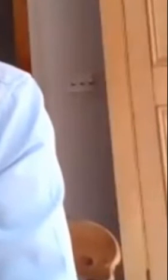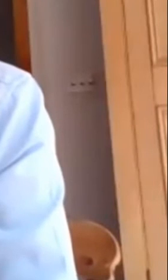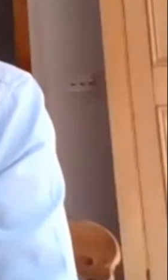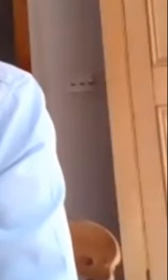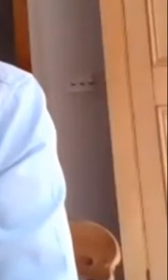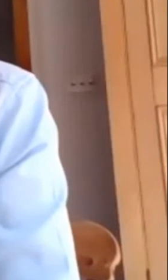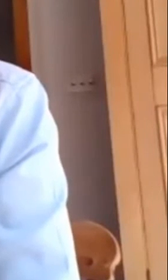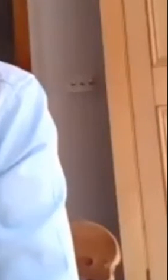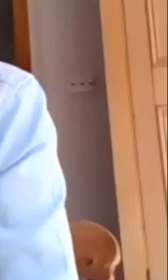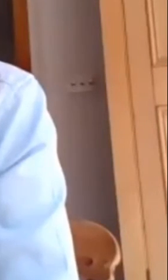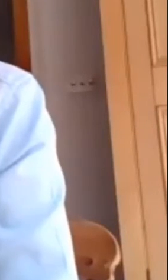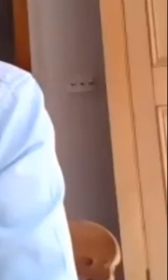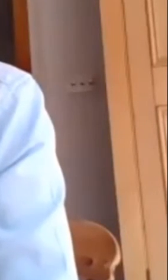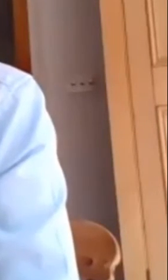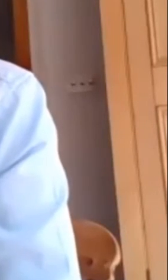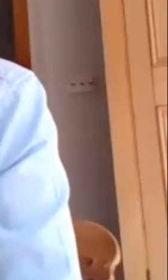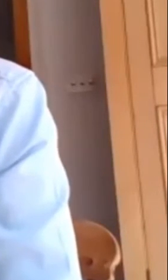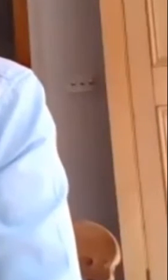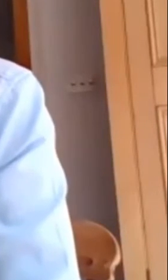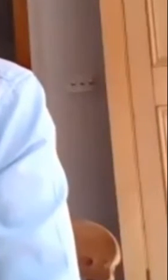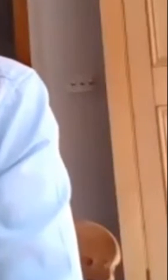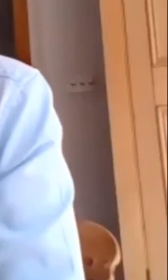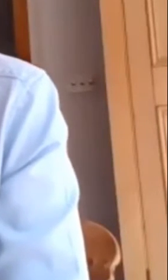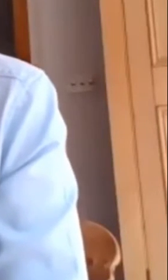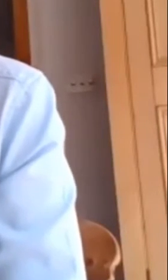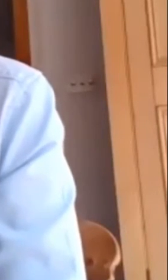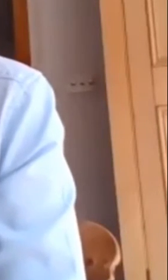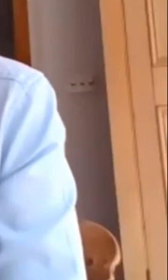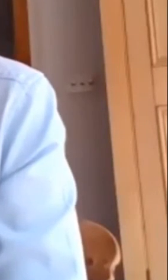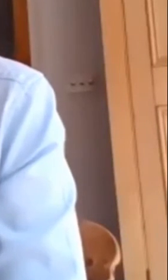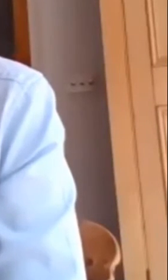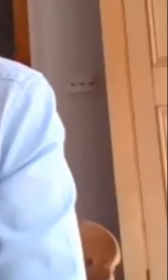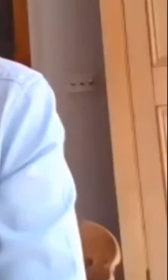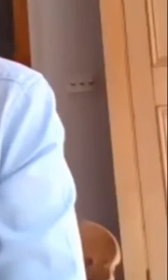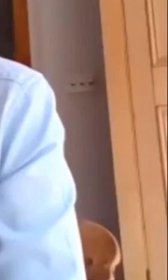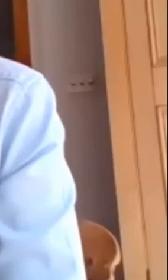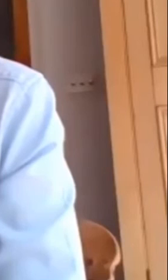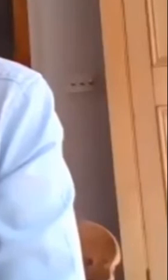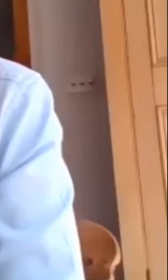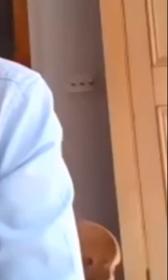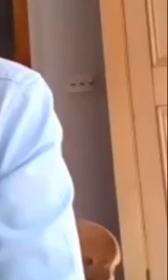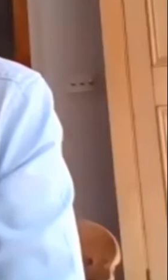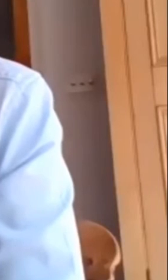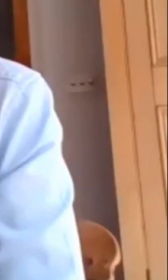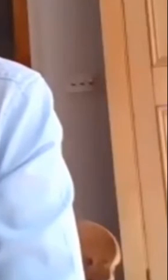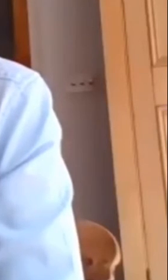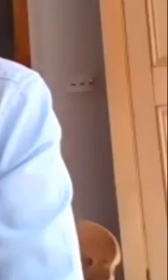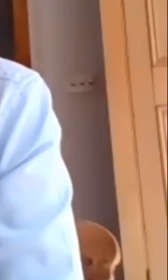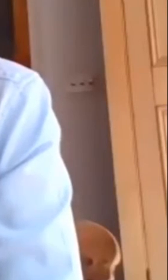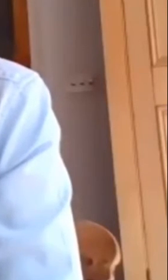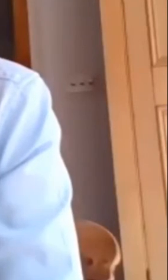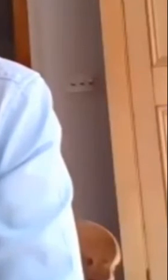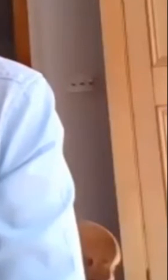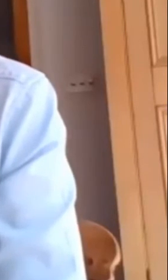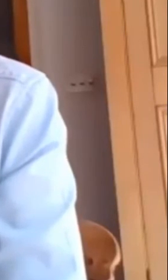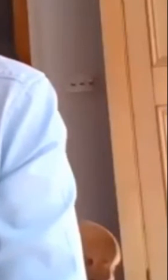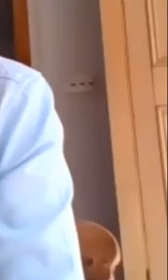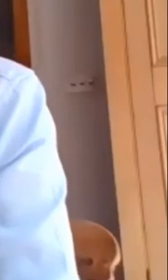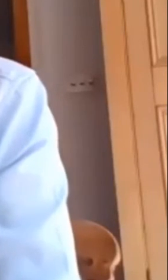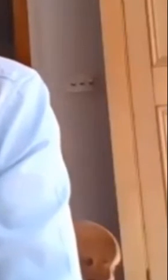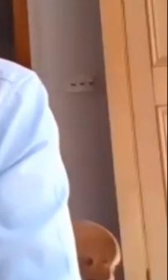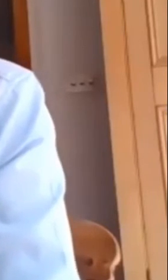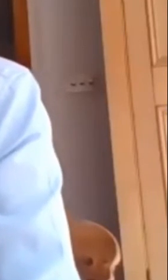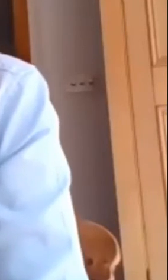obviously that doesn't apply to the over 70s. Is there any optimism you can offer? What can you say